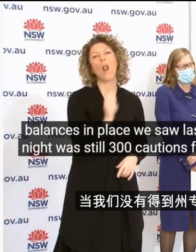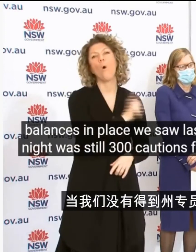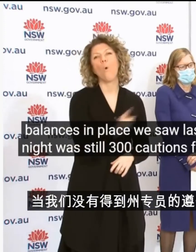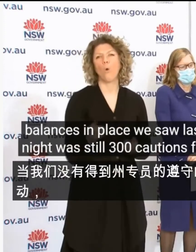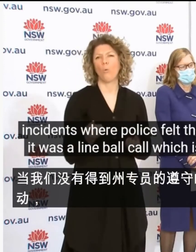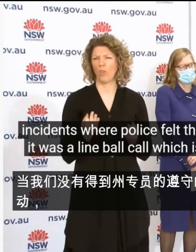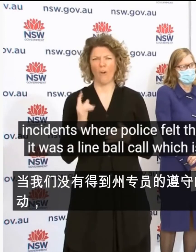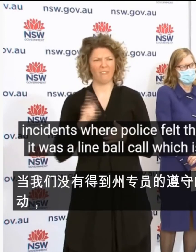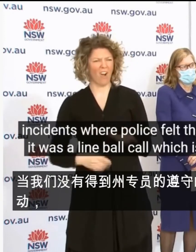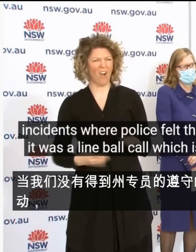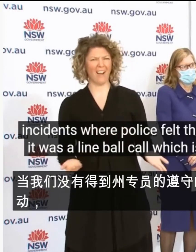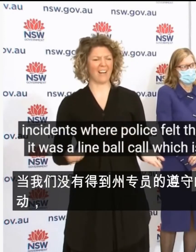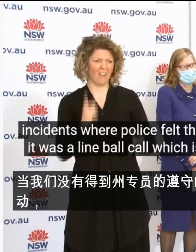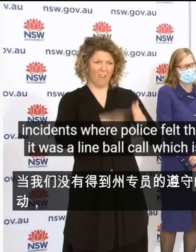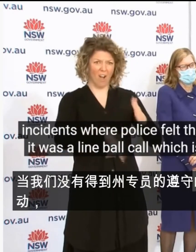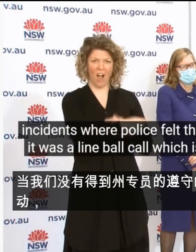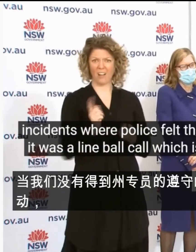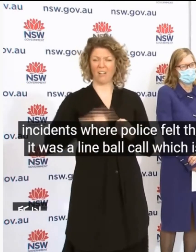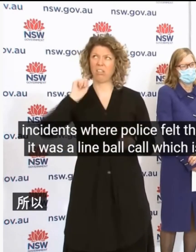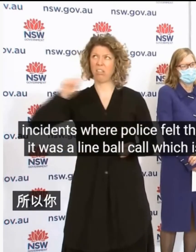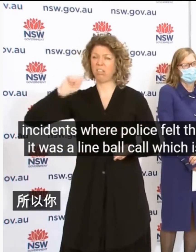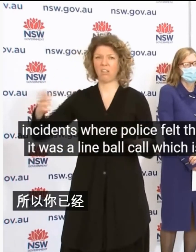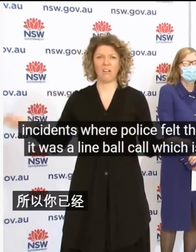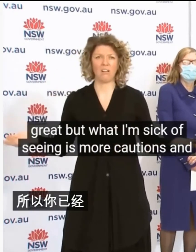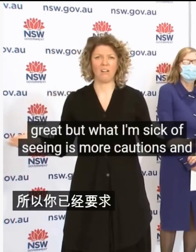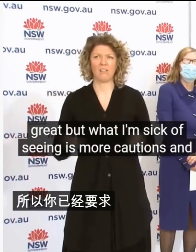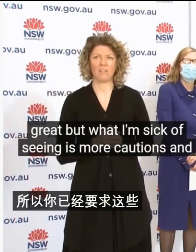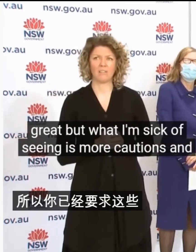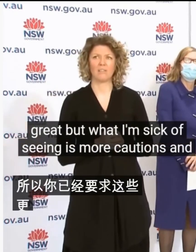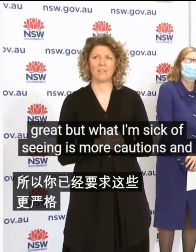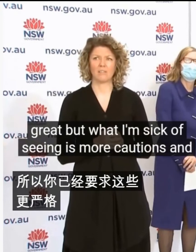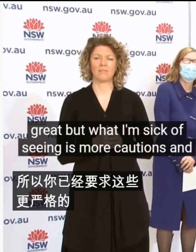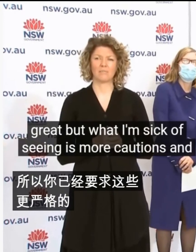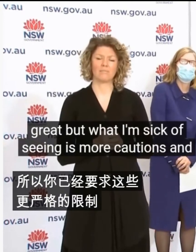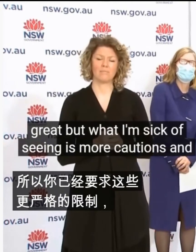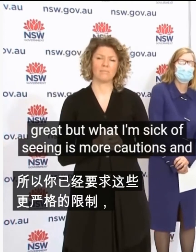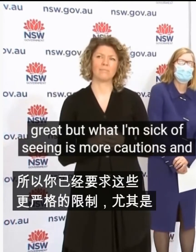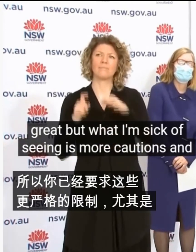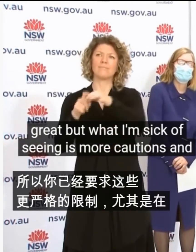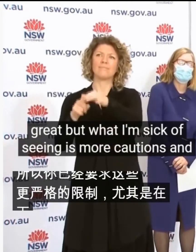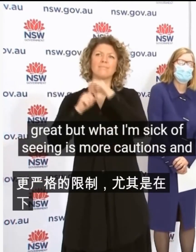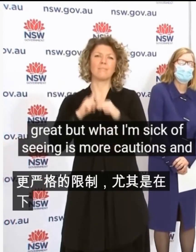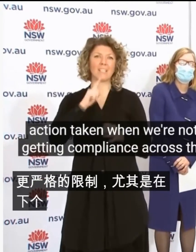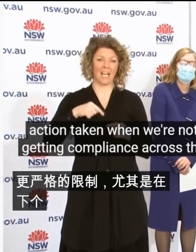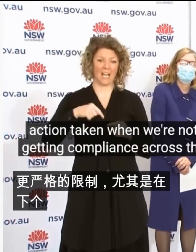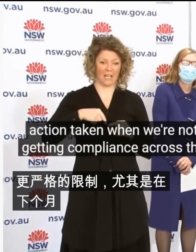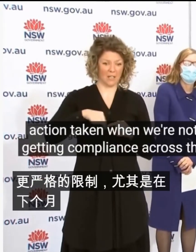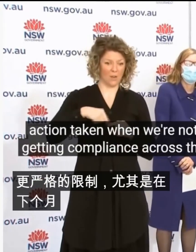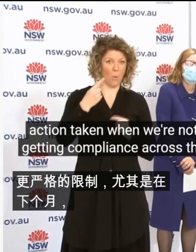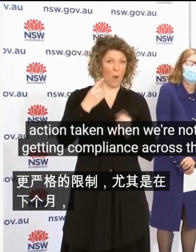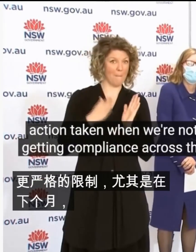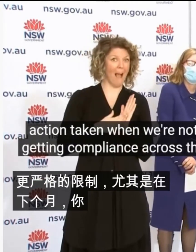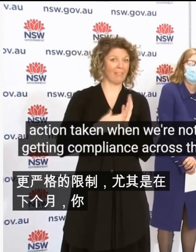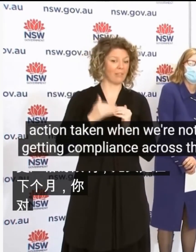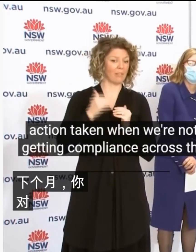action taken when we're not getting compliance across the state. Commissioner Fuller, so you've asked for these tougher restrictions, especially over the next month.